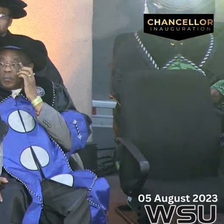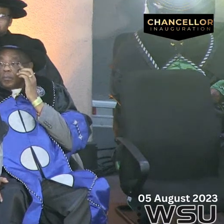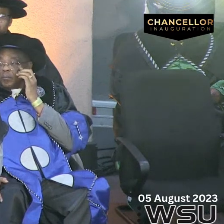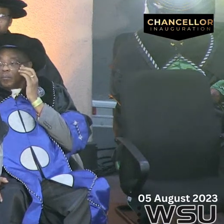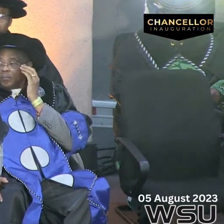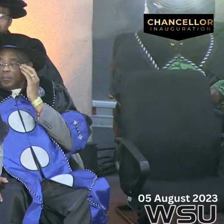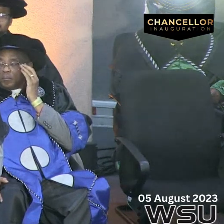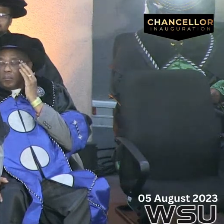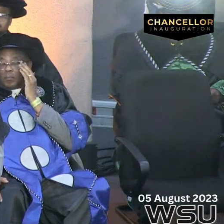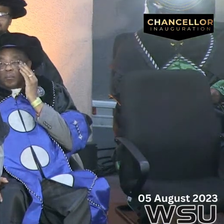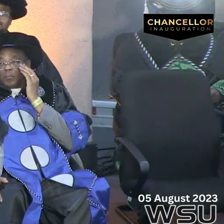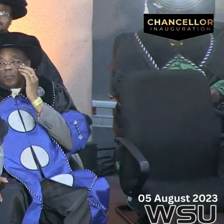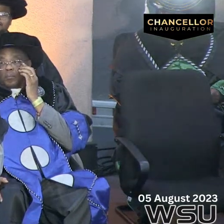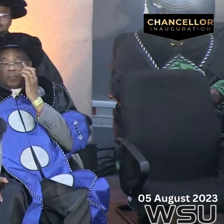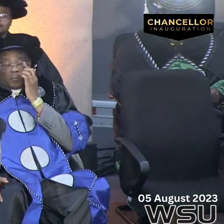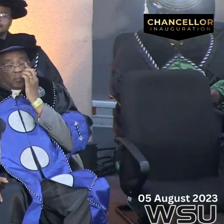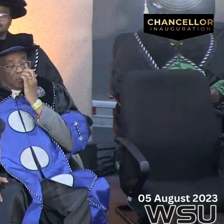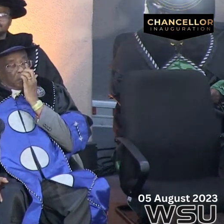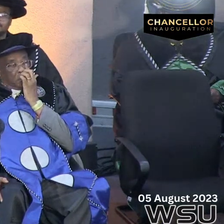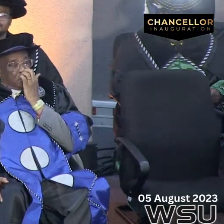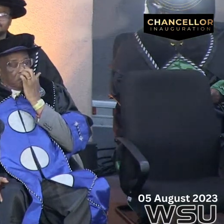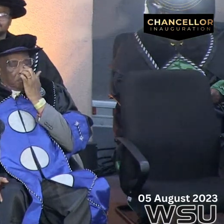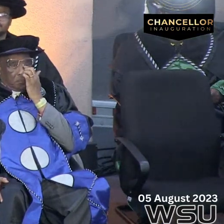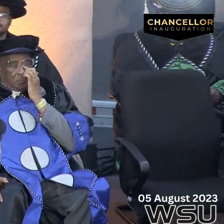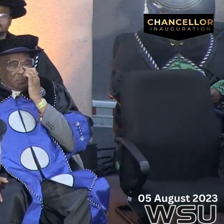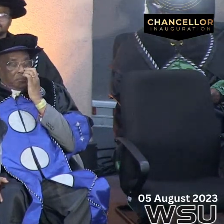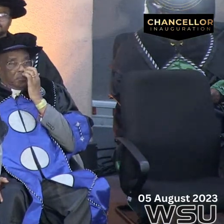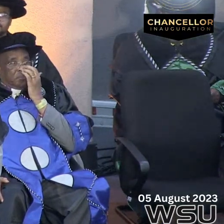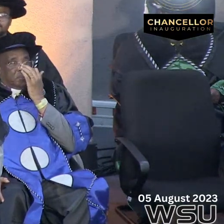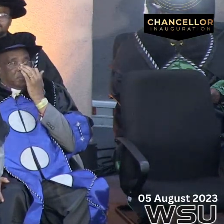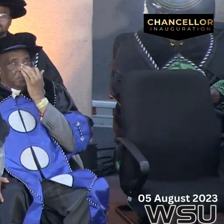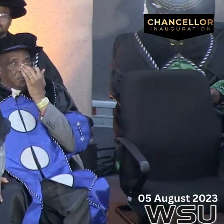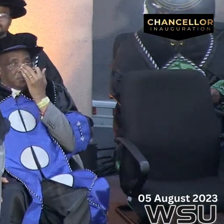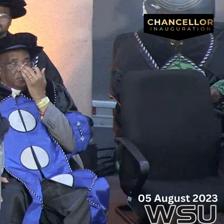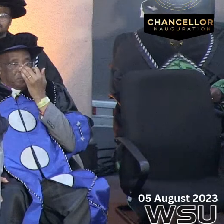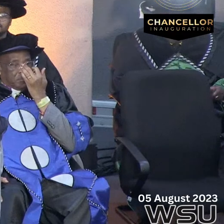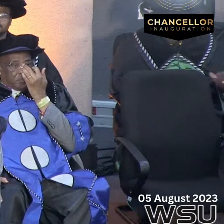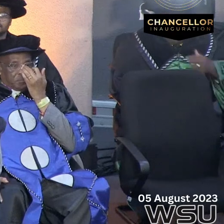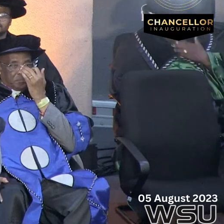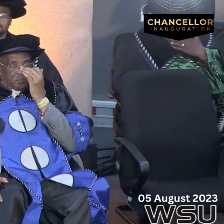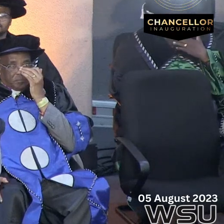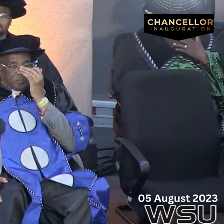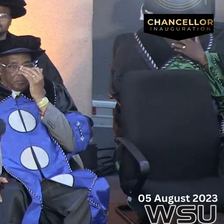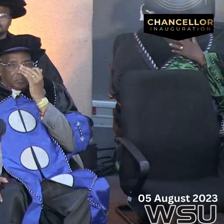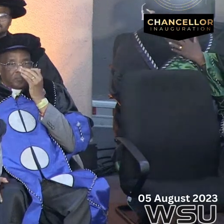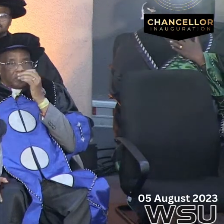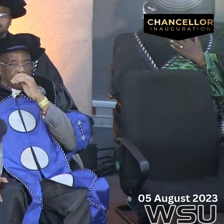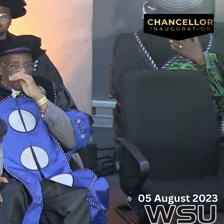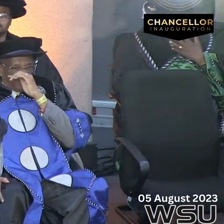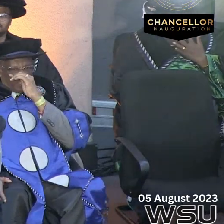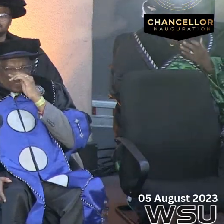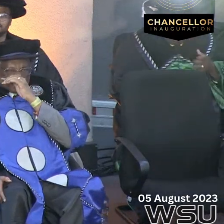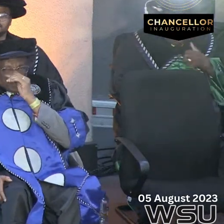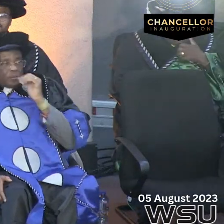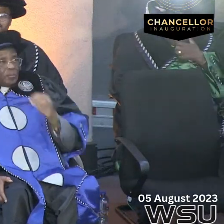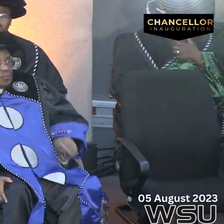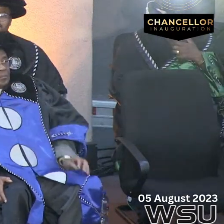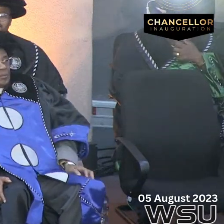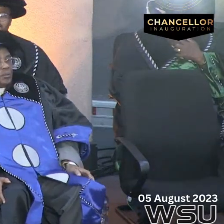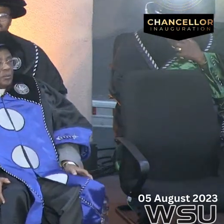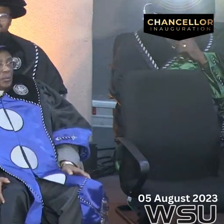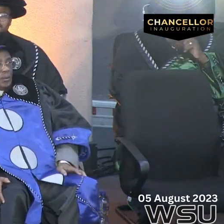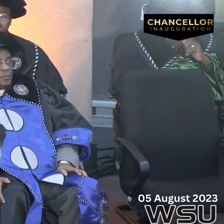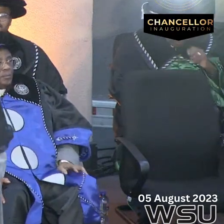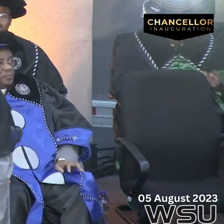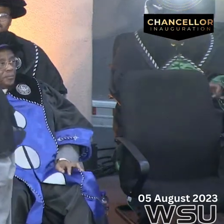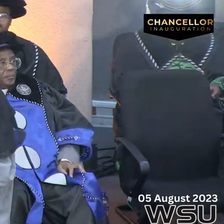someone, a black woman in apartheid South Africa, leave this little corner